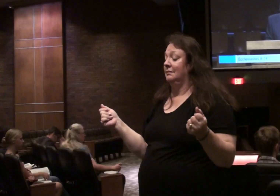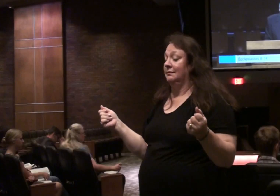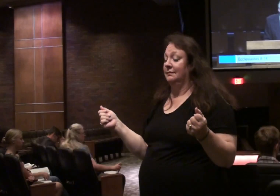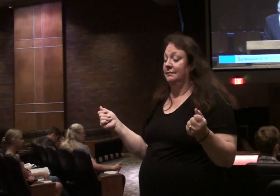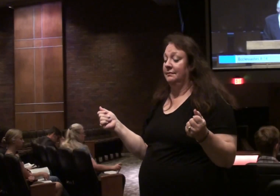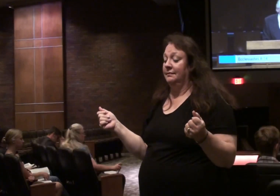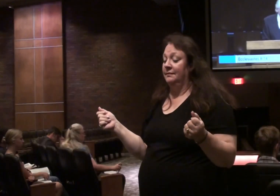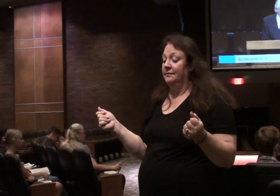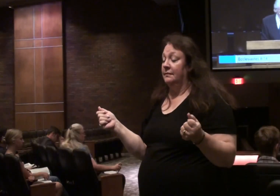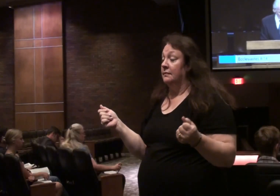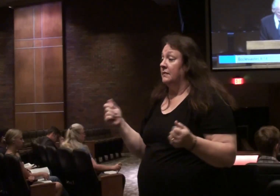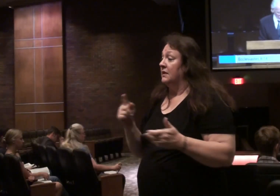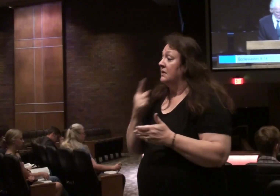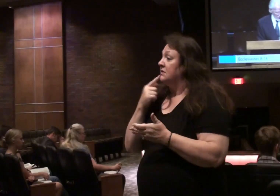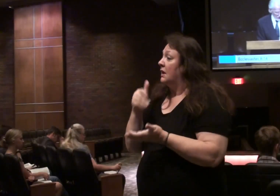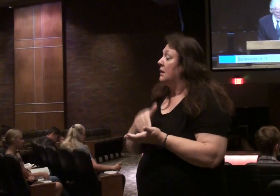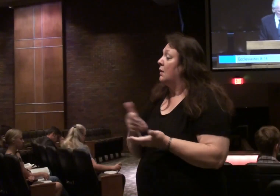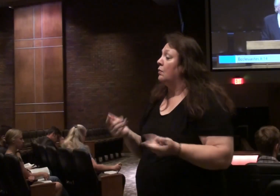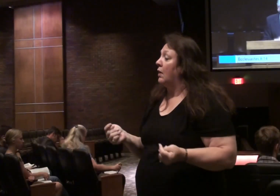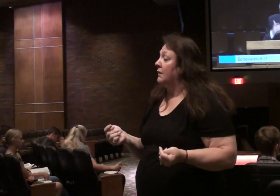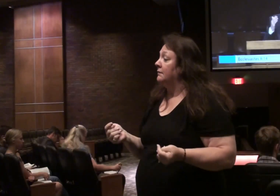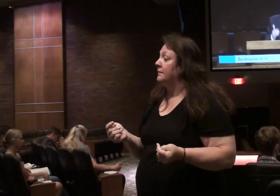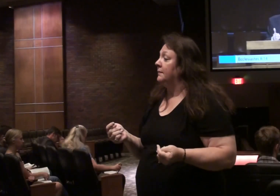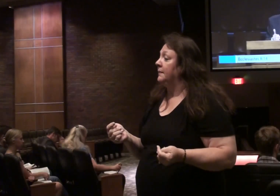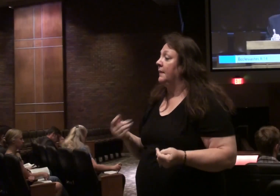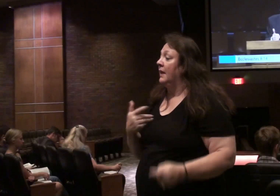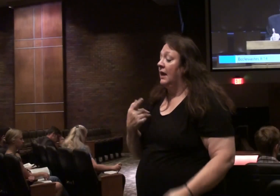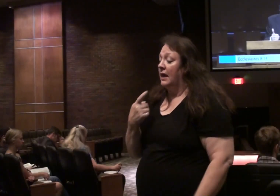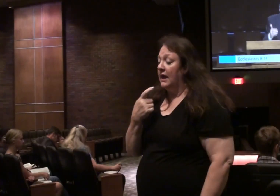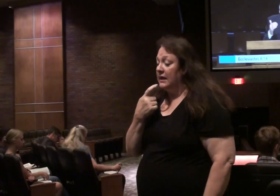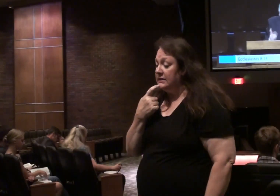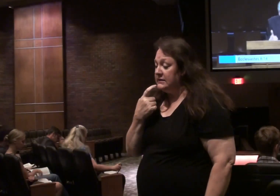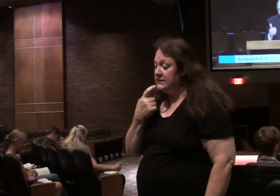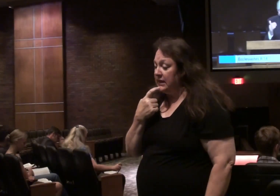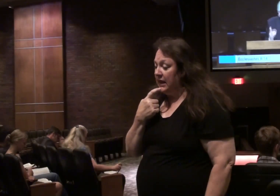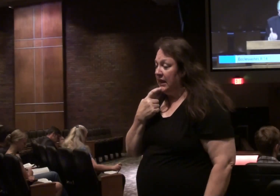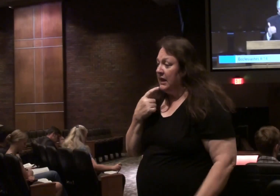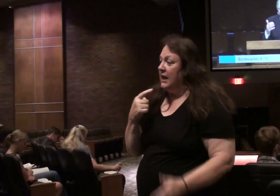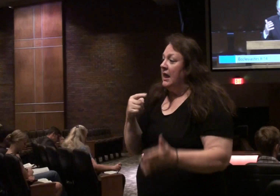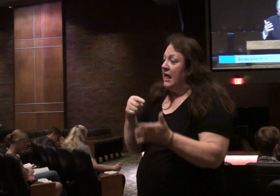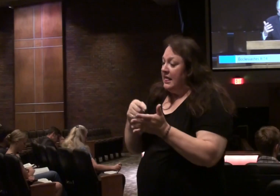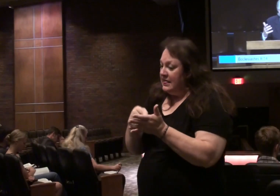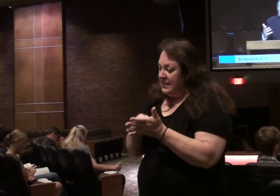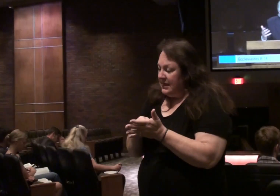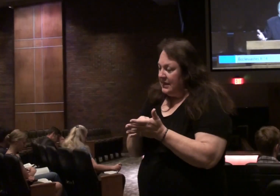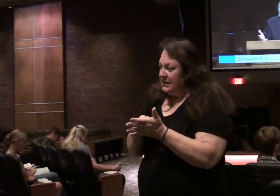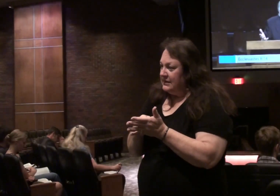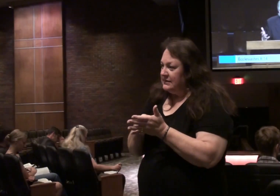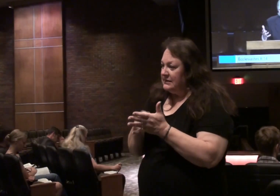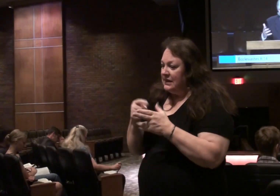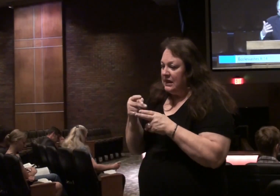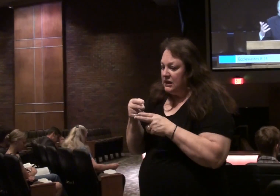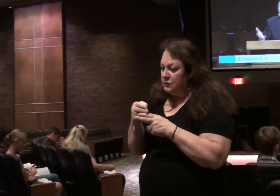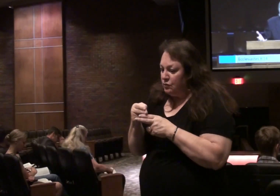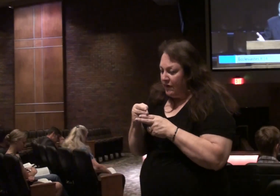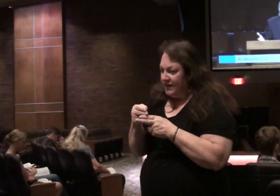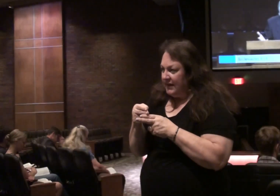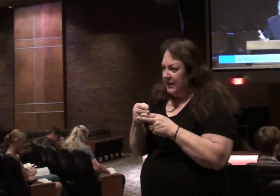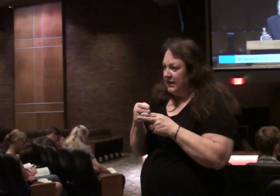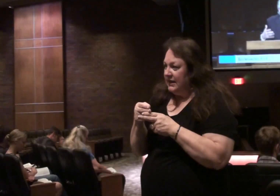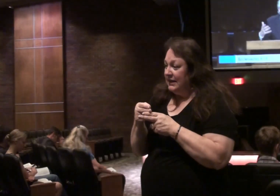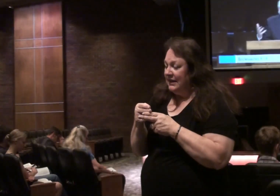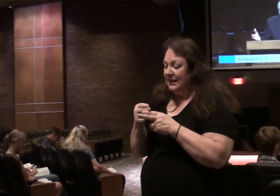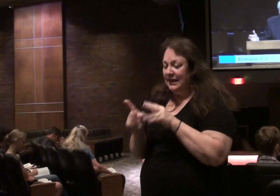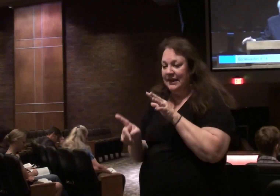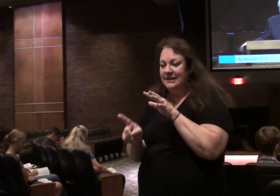Right at the end, what does he say again, verse 14? Then I say that this too is brevity. It's